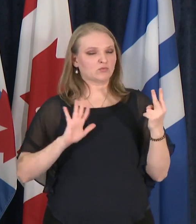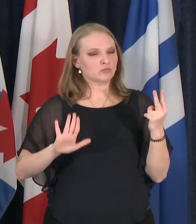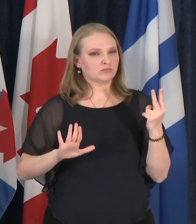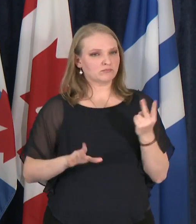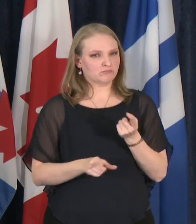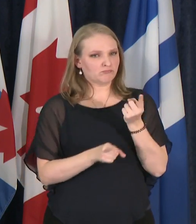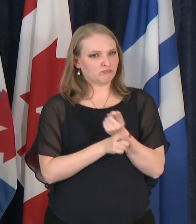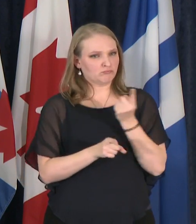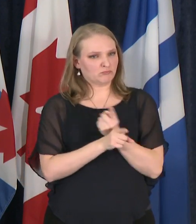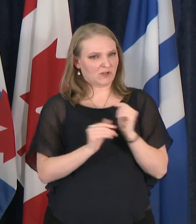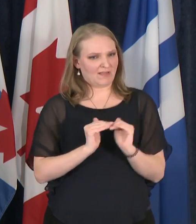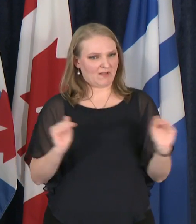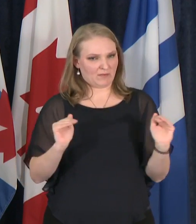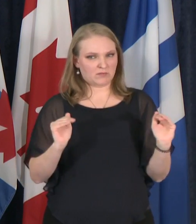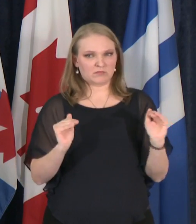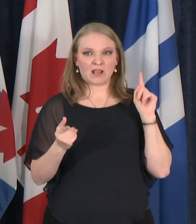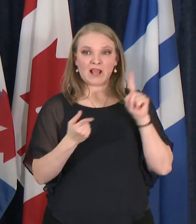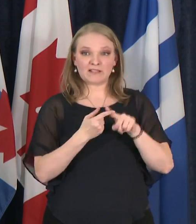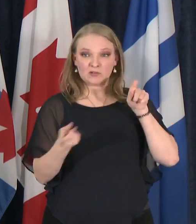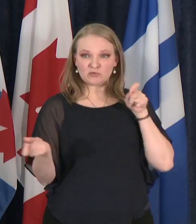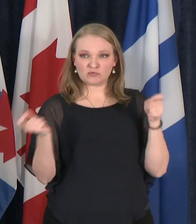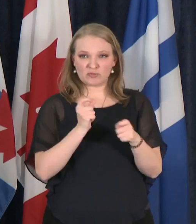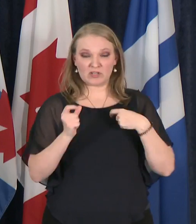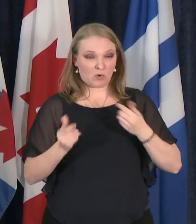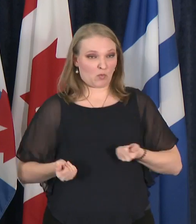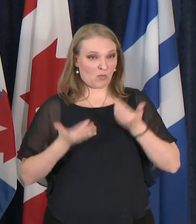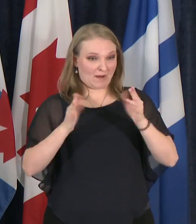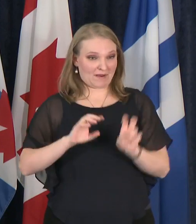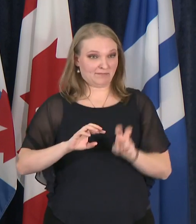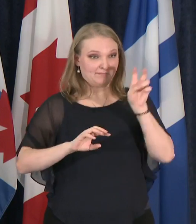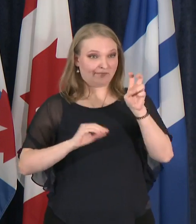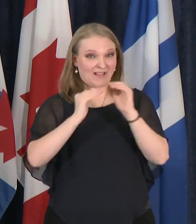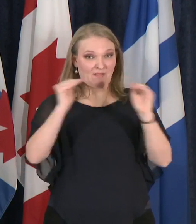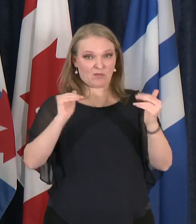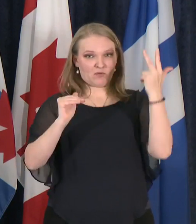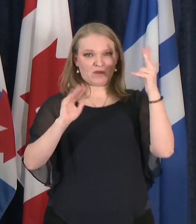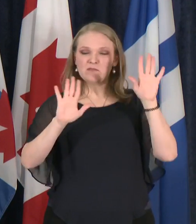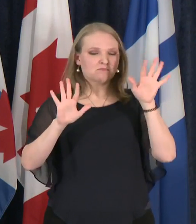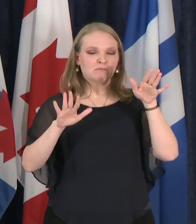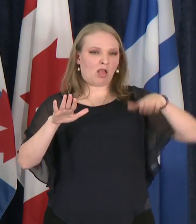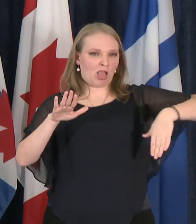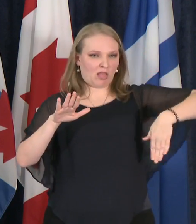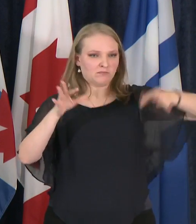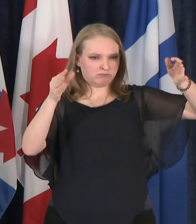and unless and until that changes, I wouldn't recommend moving to 3.